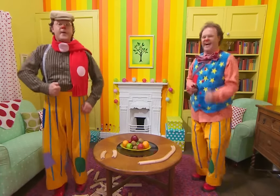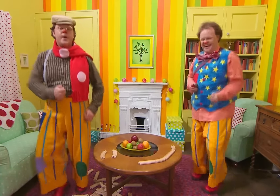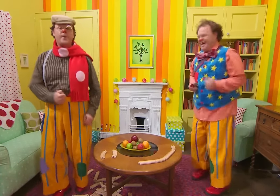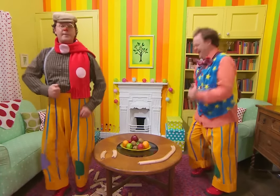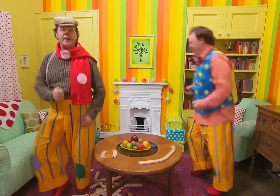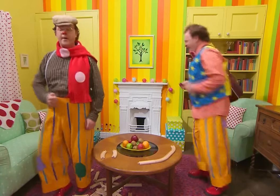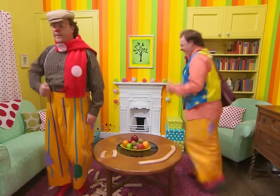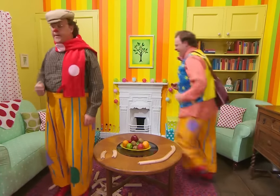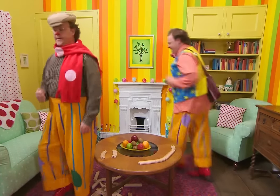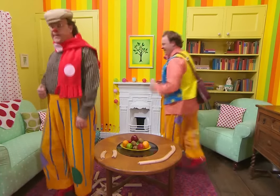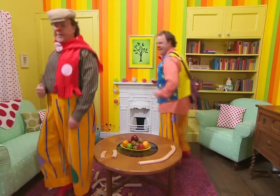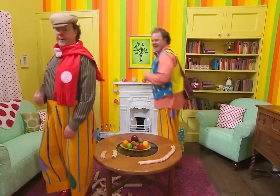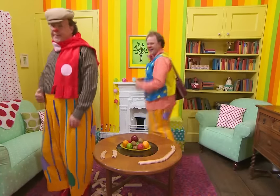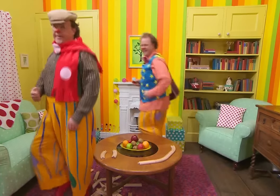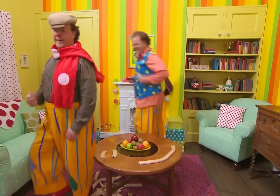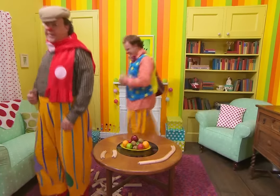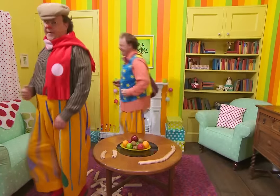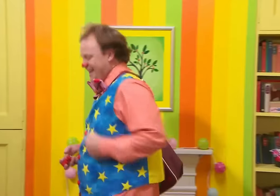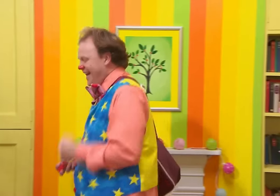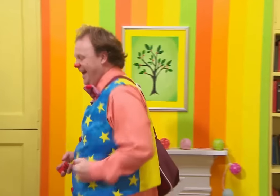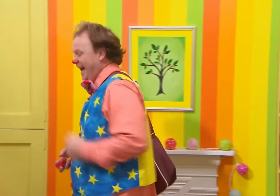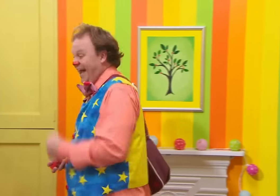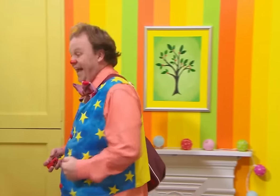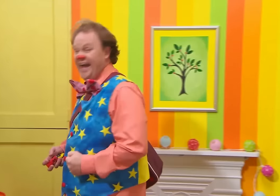Choo-choo! All aboard! Mr. Tumble?